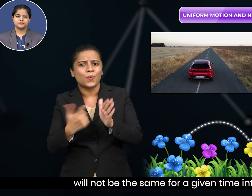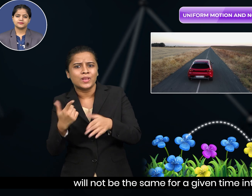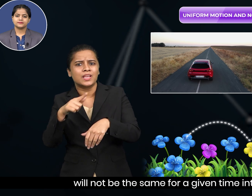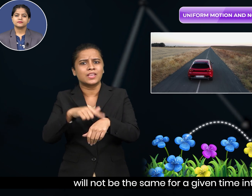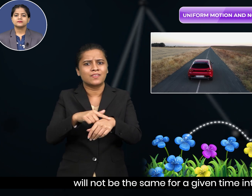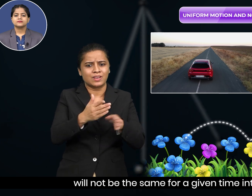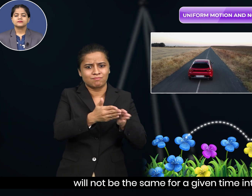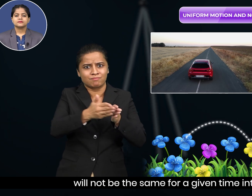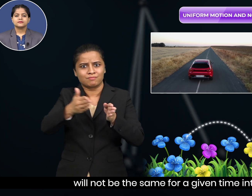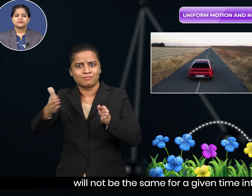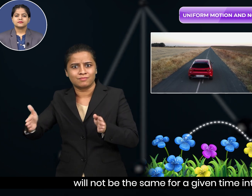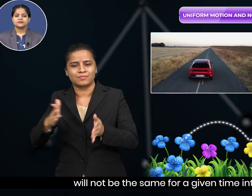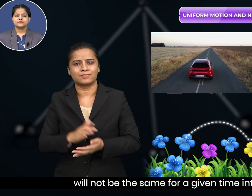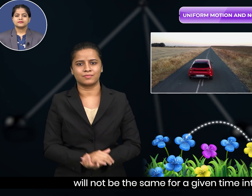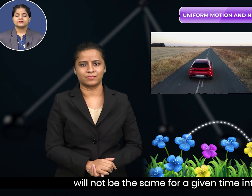interval.